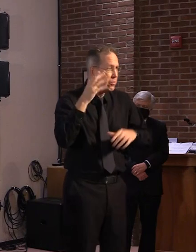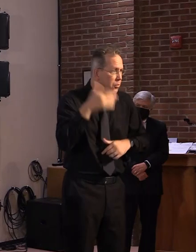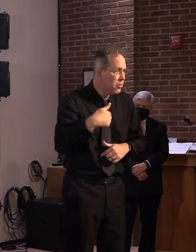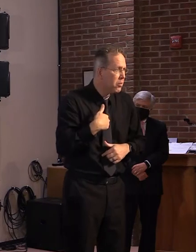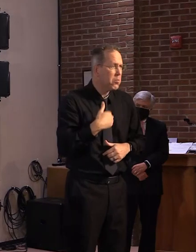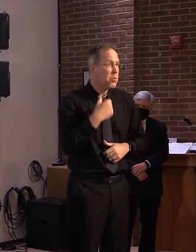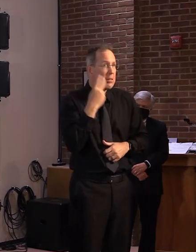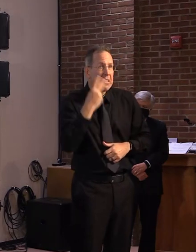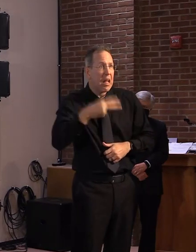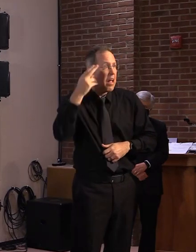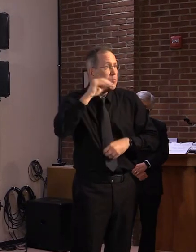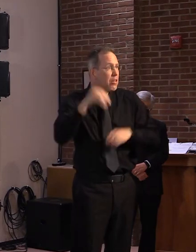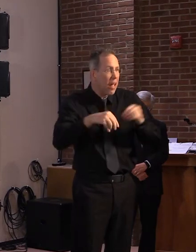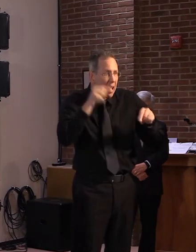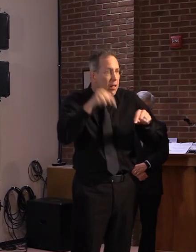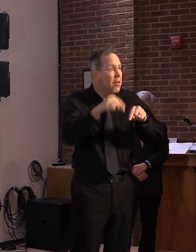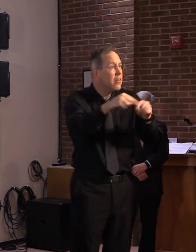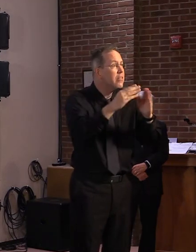previously.